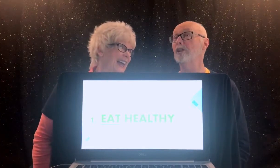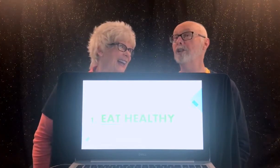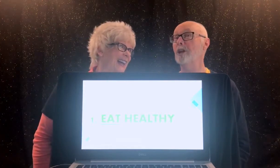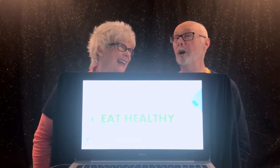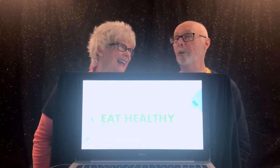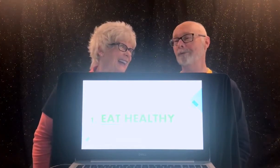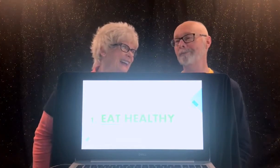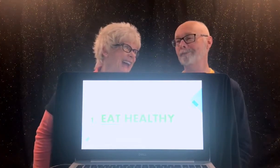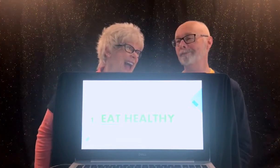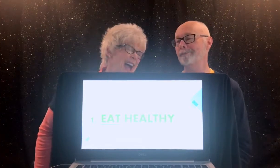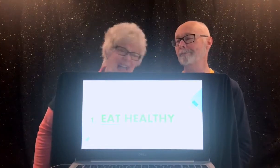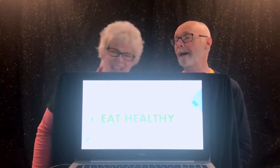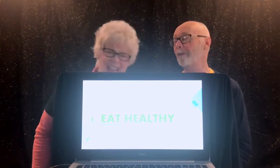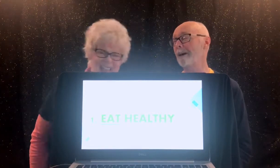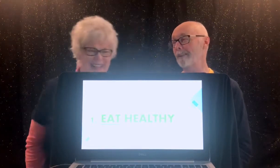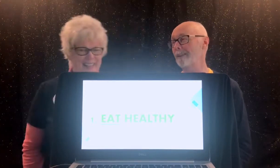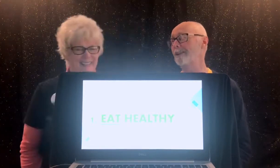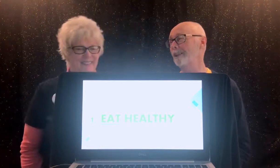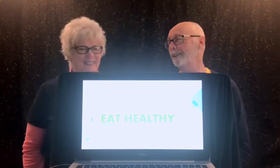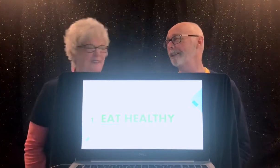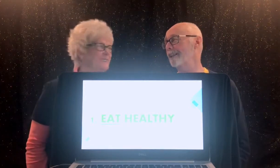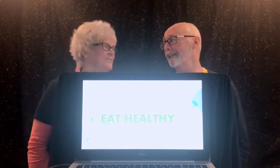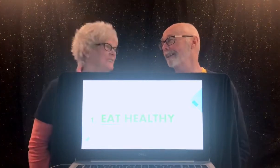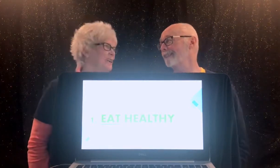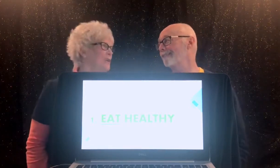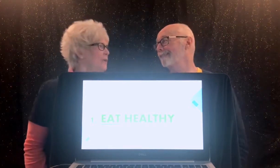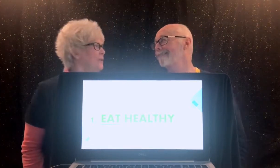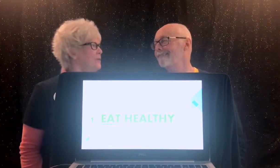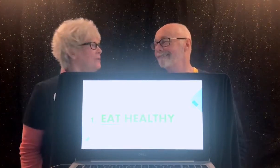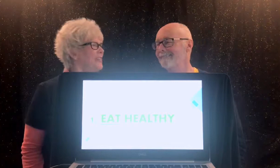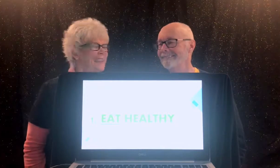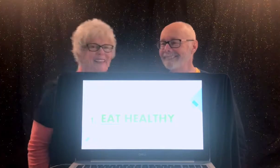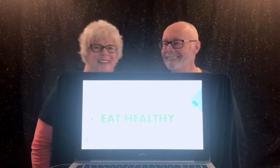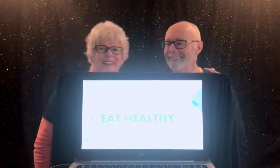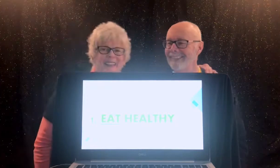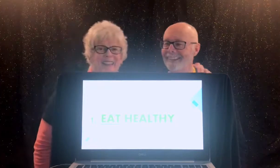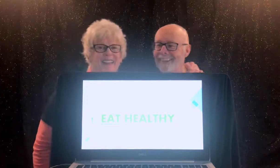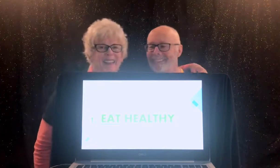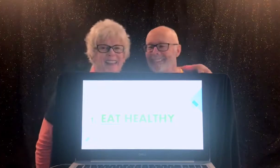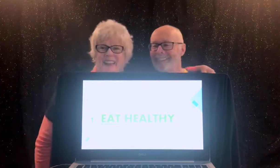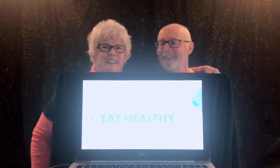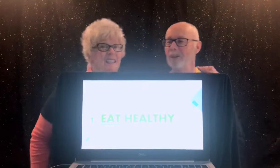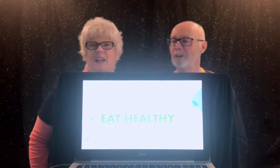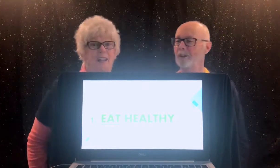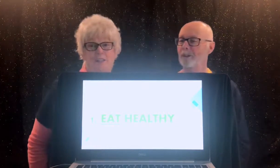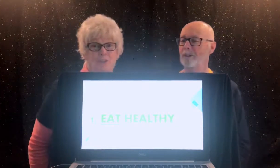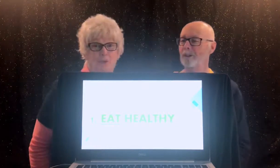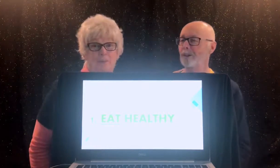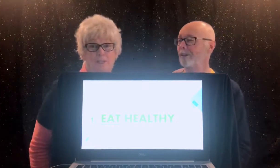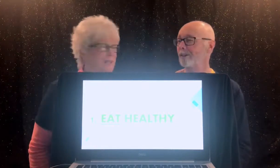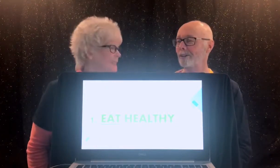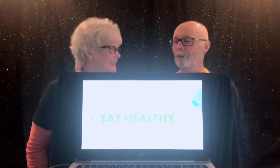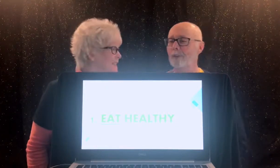to know. By the way, I think you're looking good, honey. Oh, thanks. It's not in the script. We